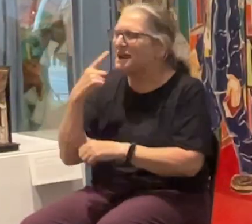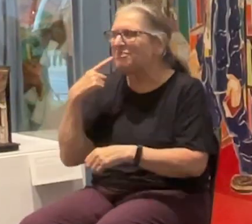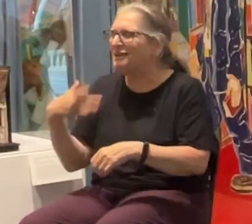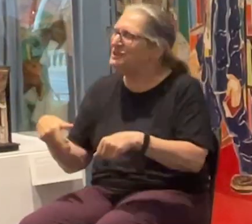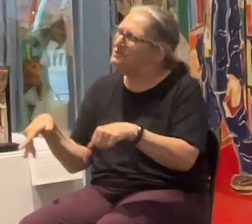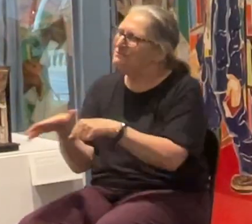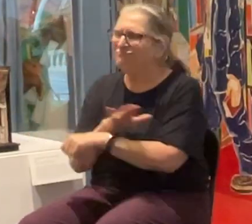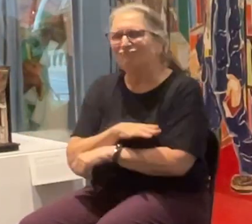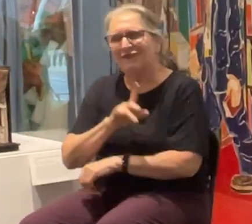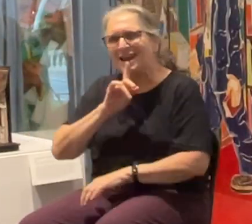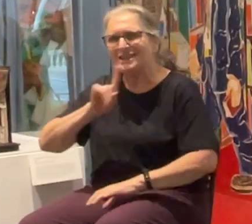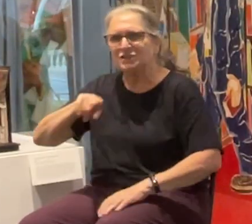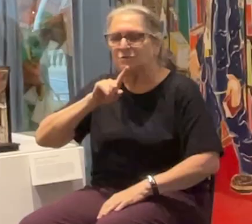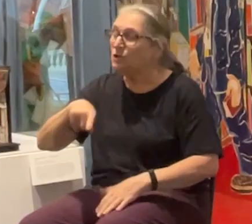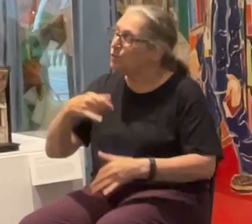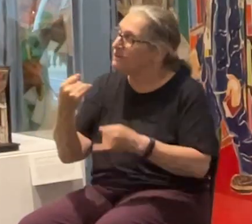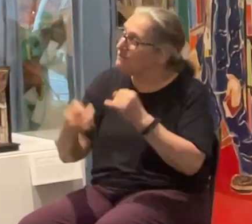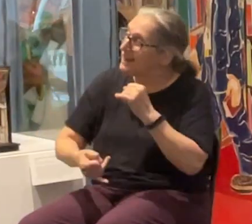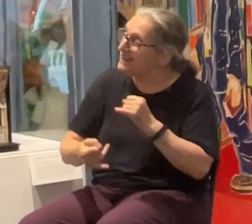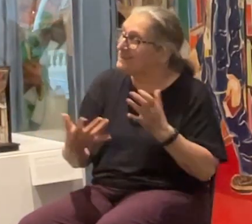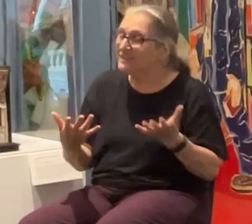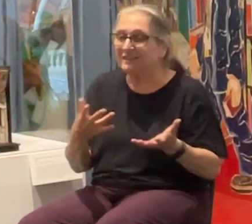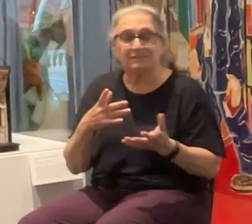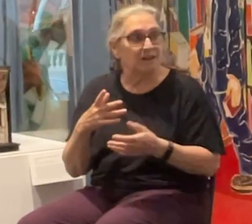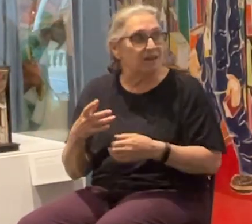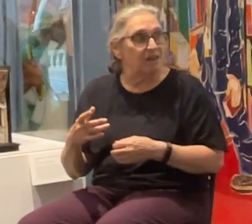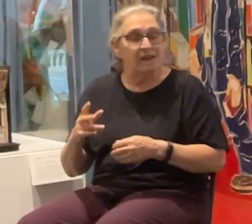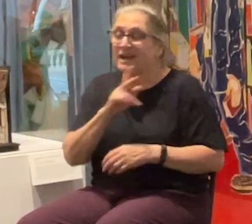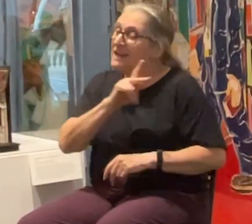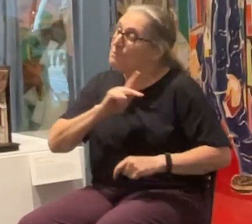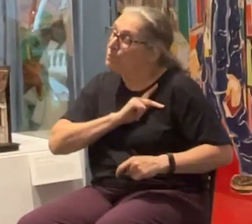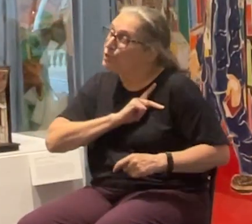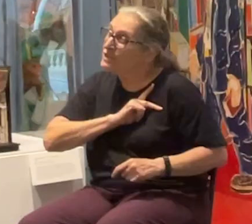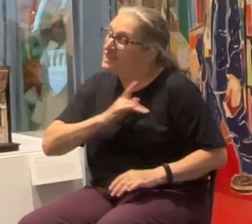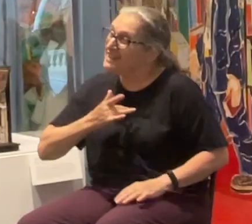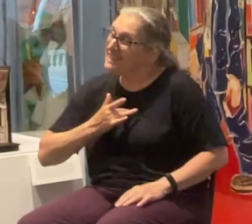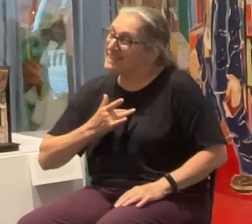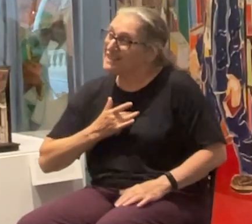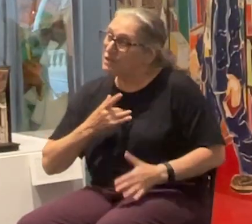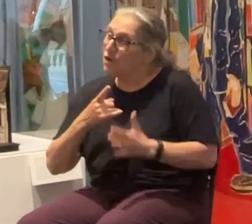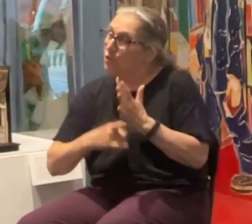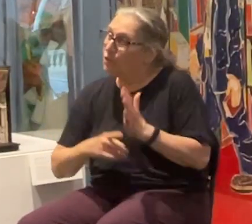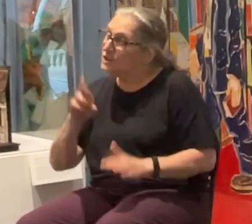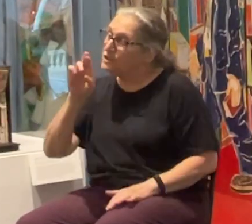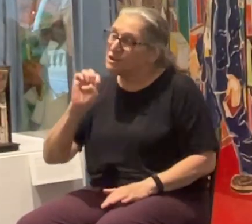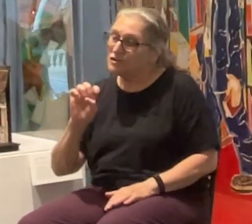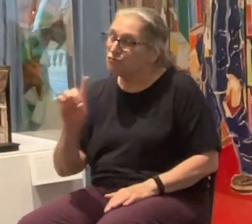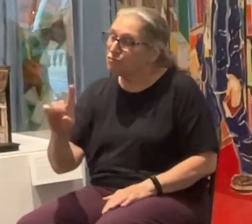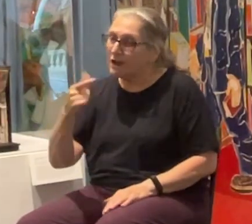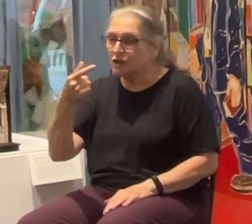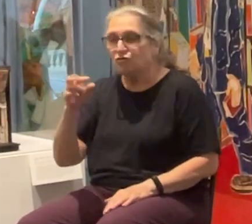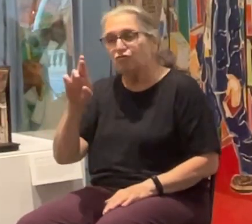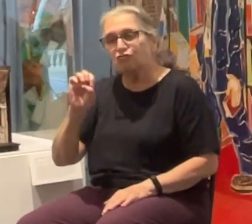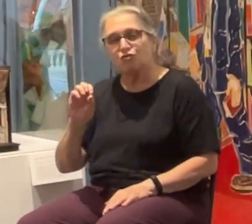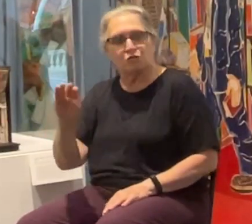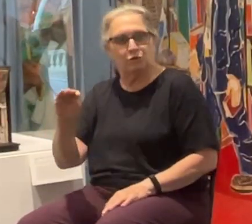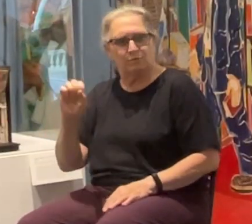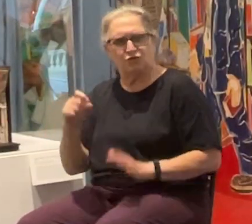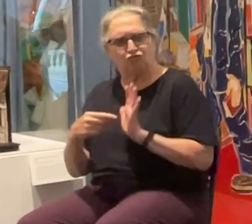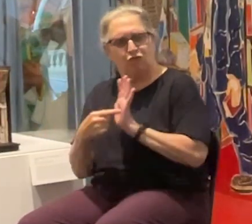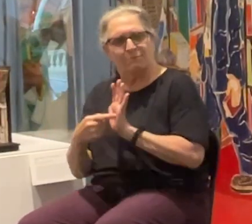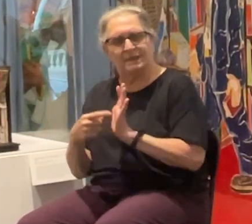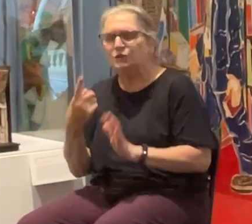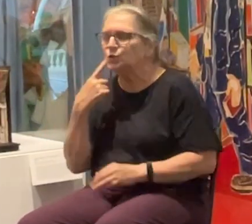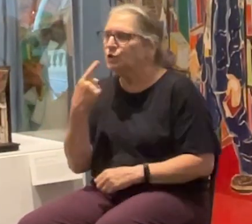answered, but if you wanted to say a final word, I was going to say, in a personal sense, what does Red Grooms represent to you? Really,